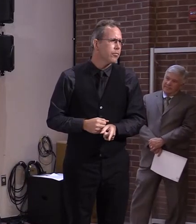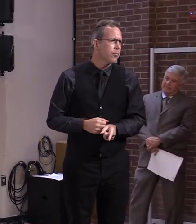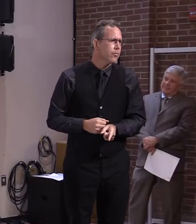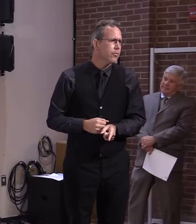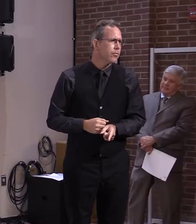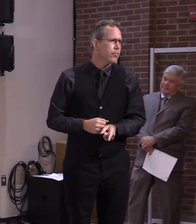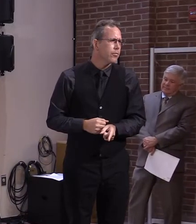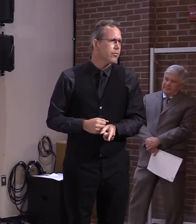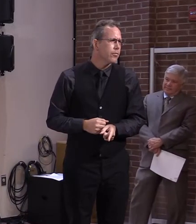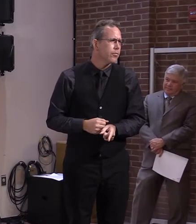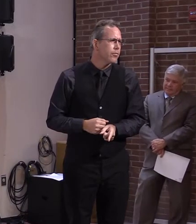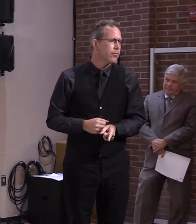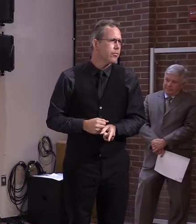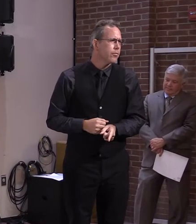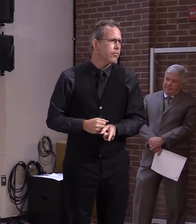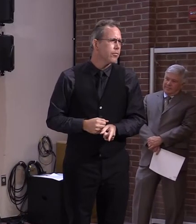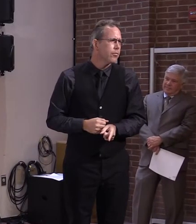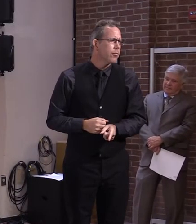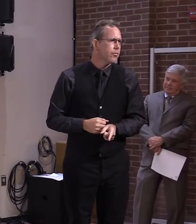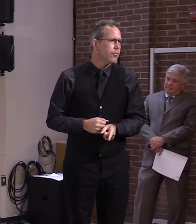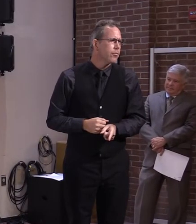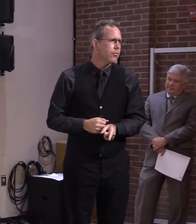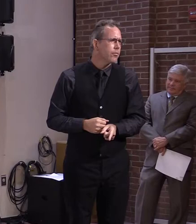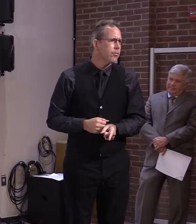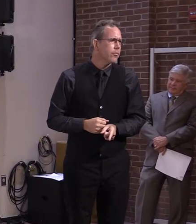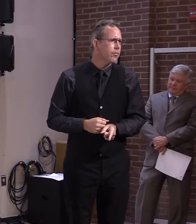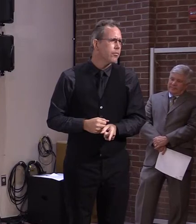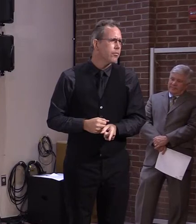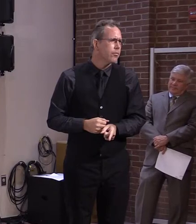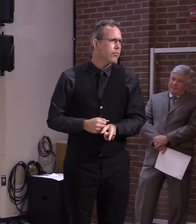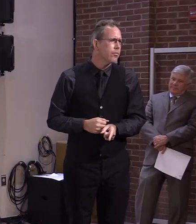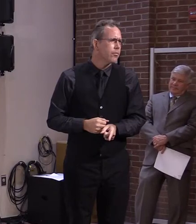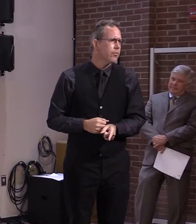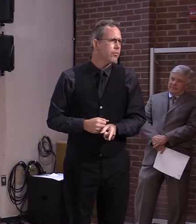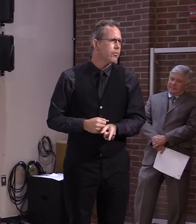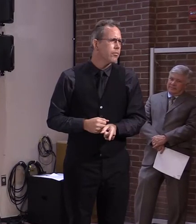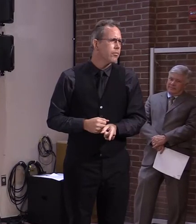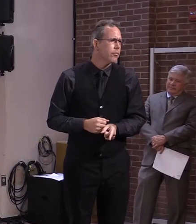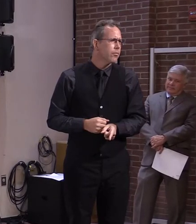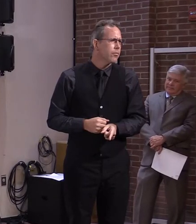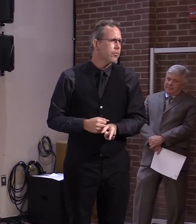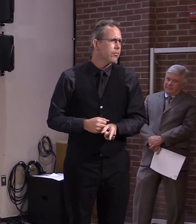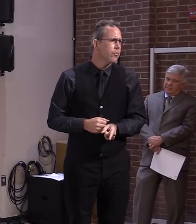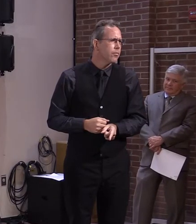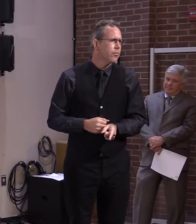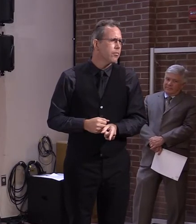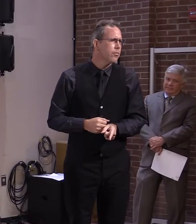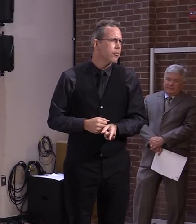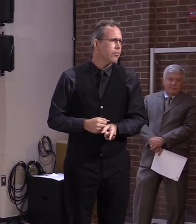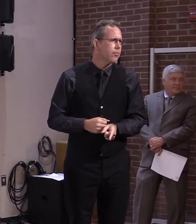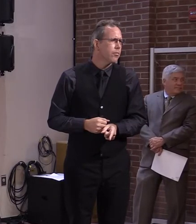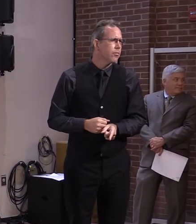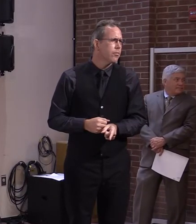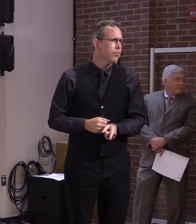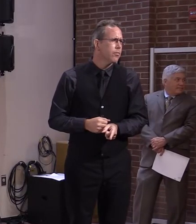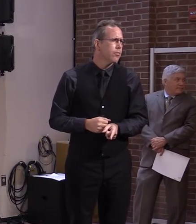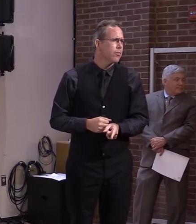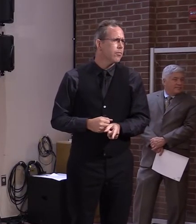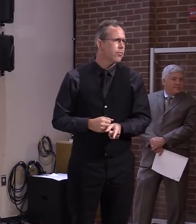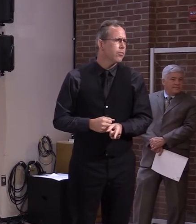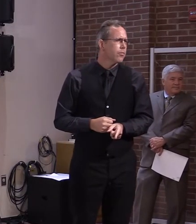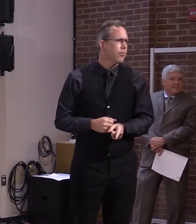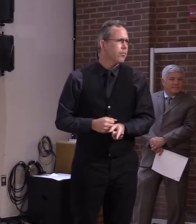would be a quick fix, but yet a week has gone by, and I'm still told Valcor is